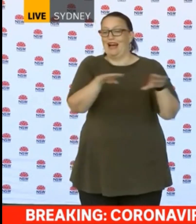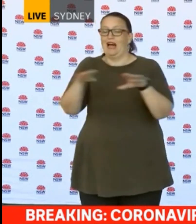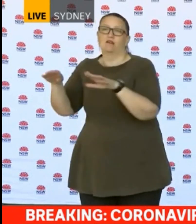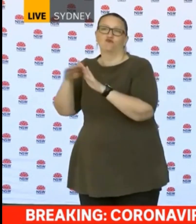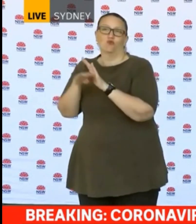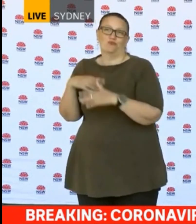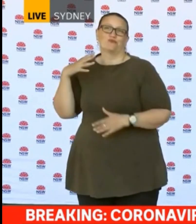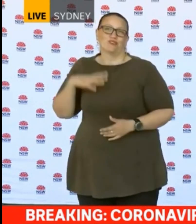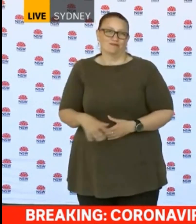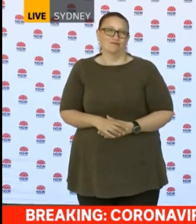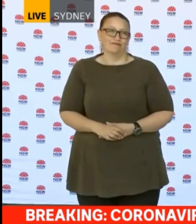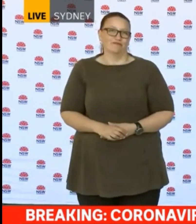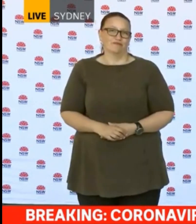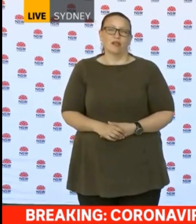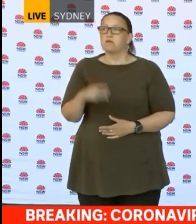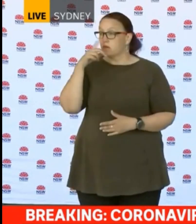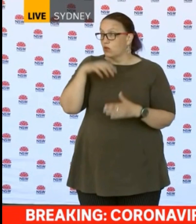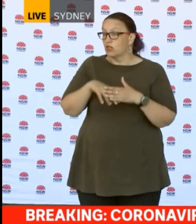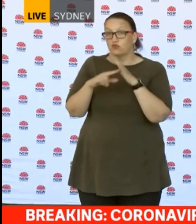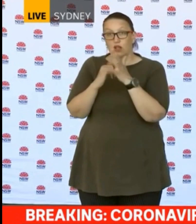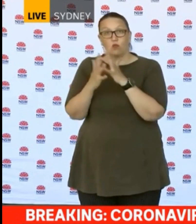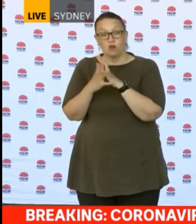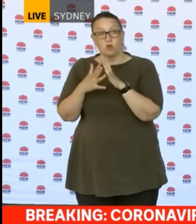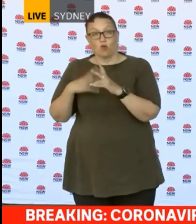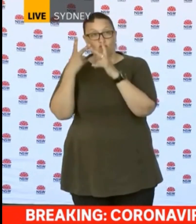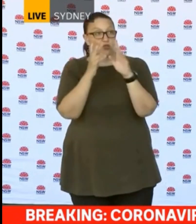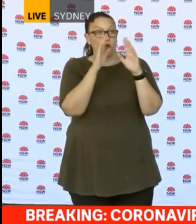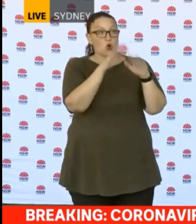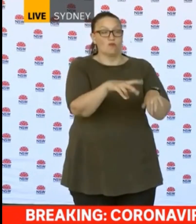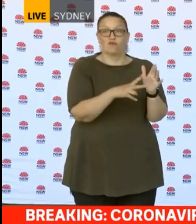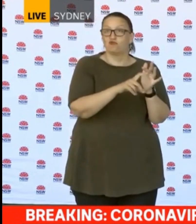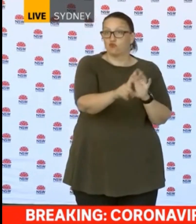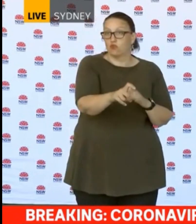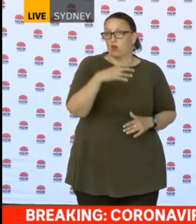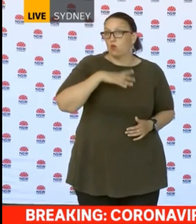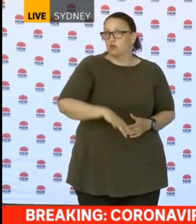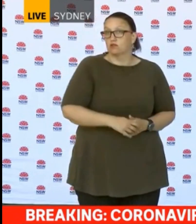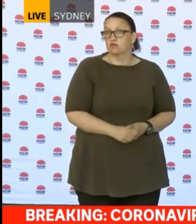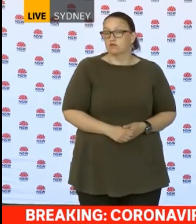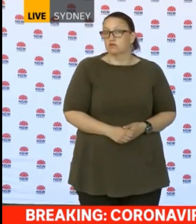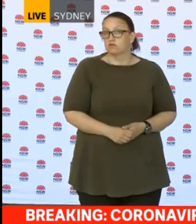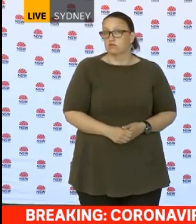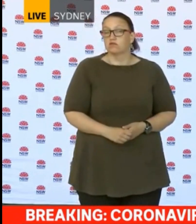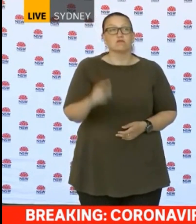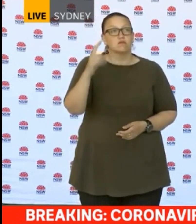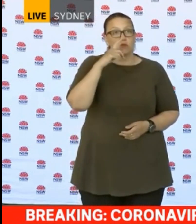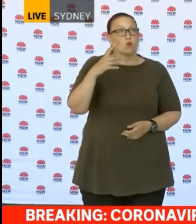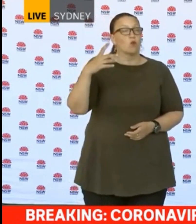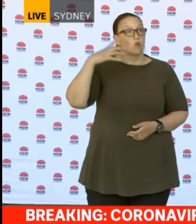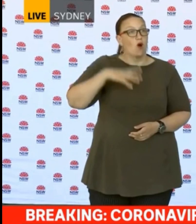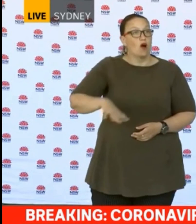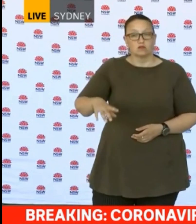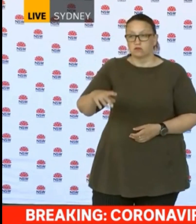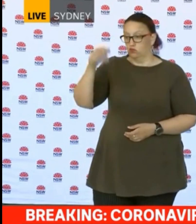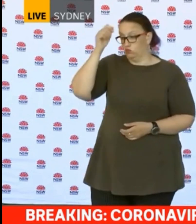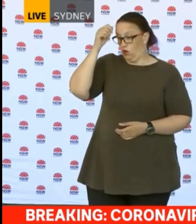think people in New South Wales want to go home to Victoria. I think people want to know that their freedoms are being considered in view of